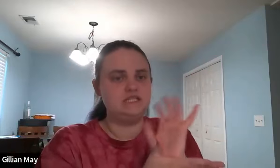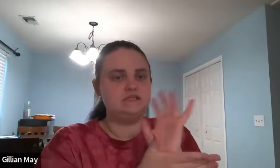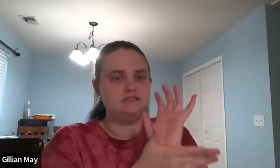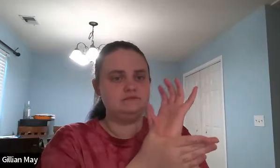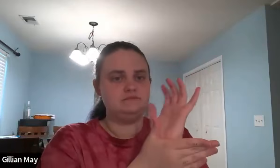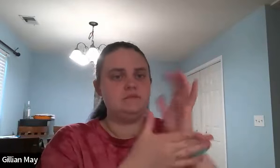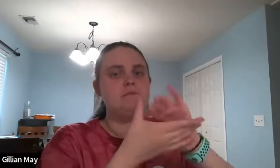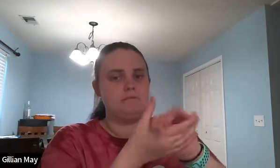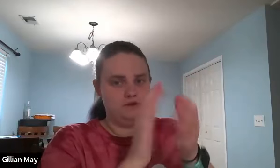Cheese.